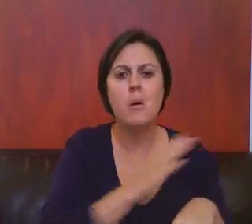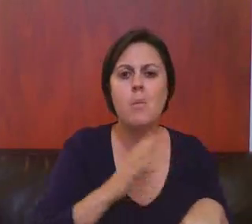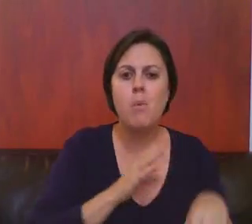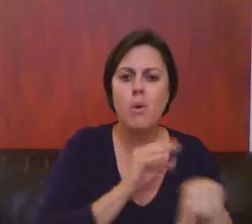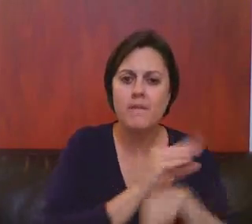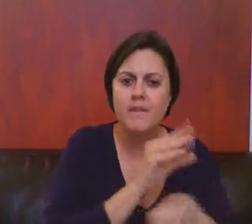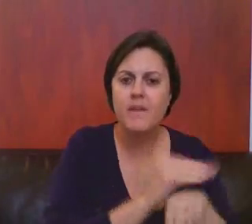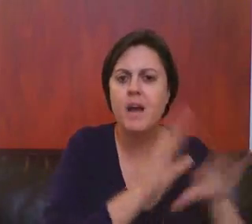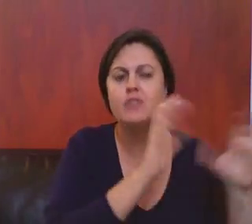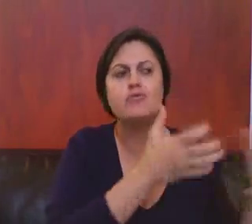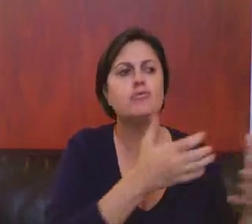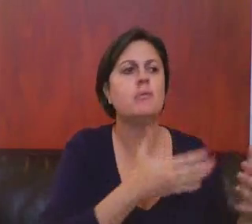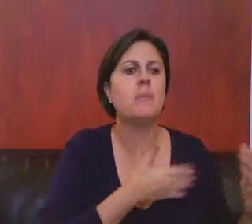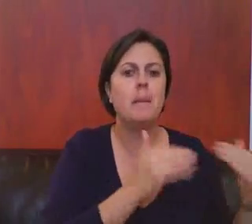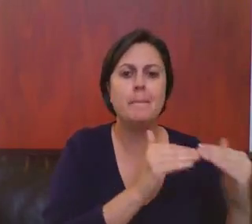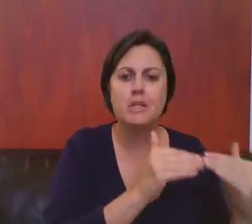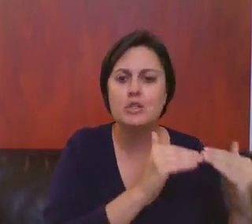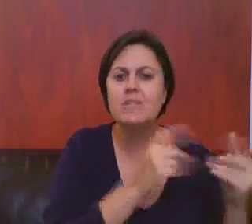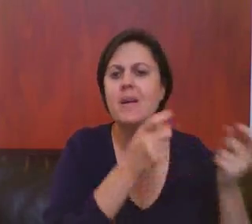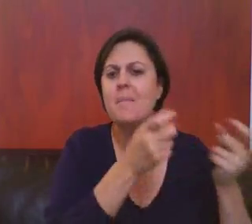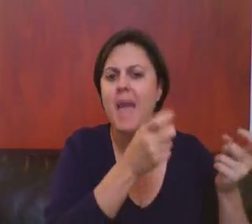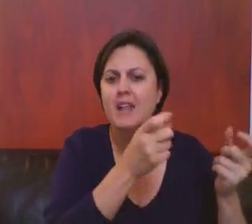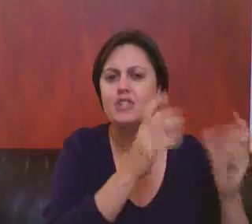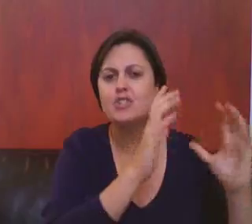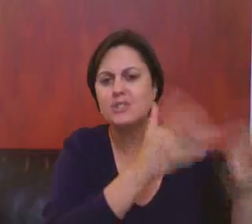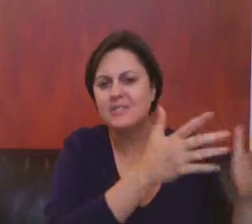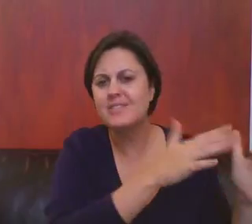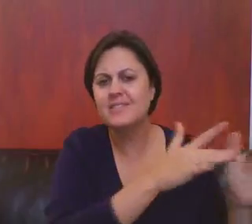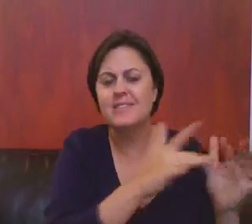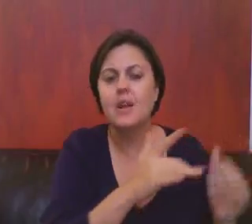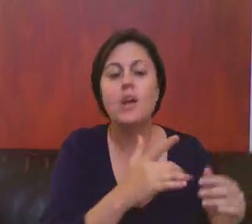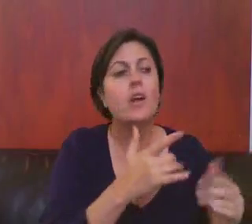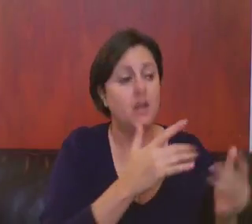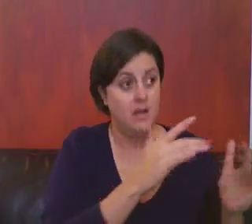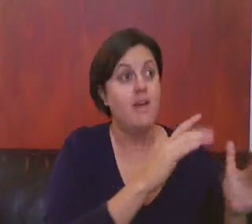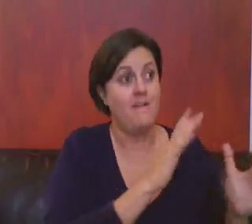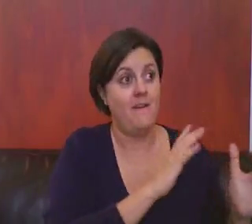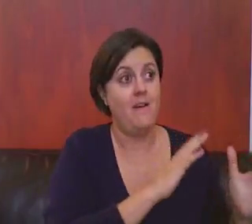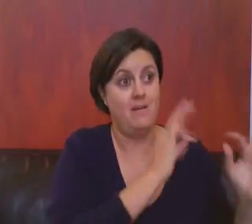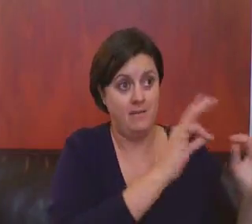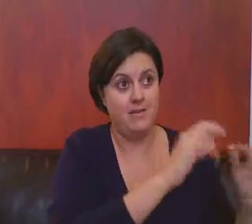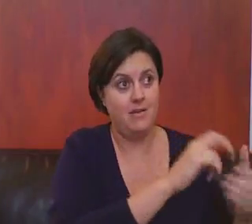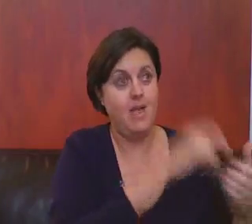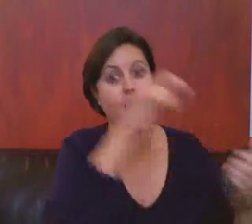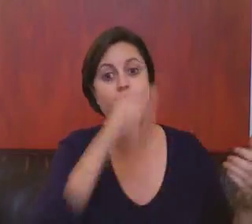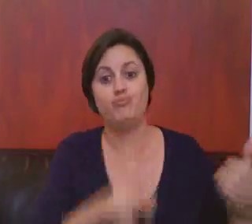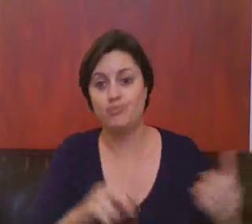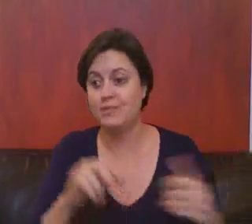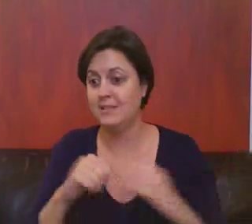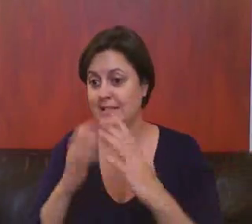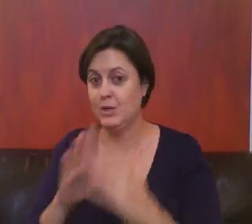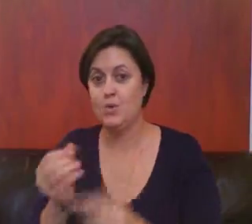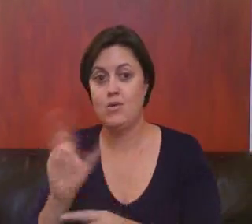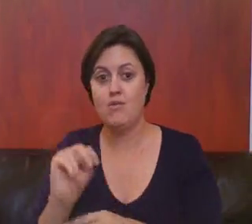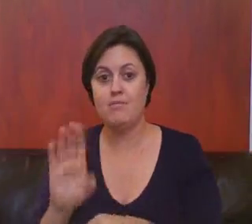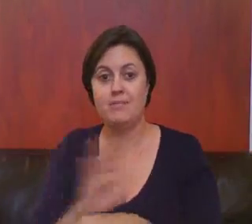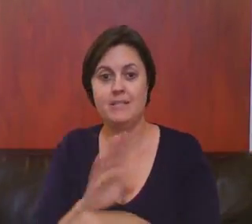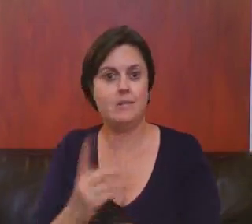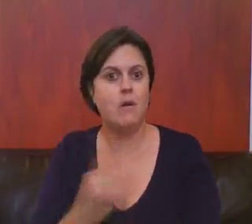peers or my management or whoever it was, you don't realize when you go out on your own, you are on your own. You don't have that same kind of support